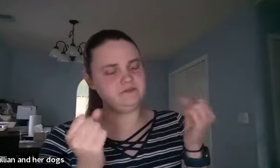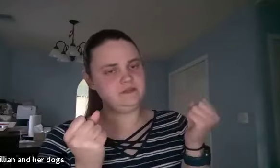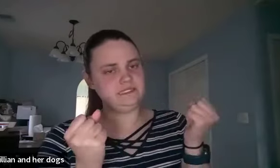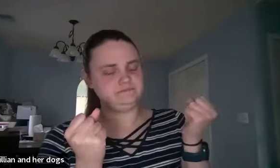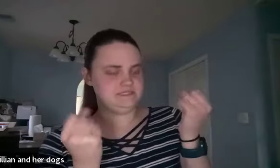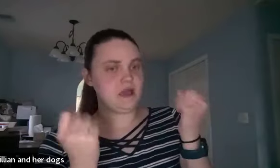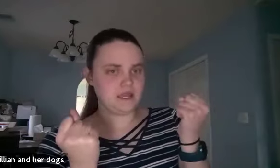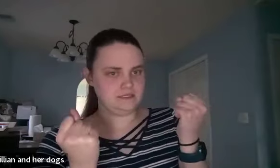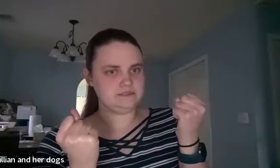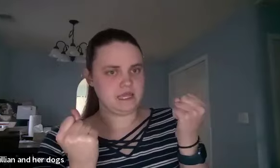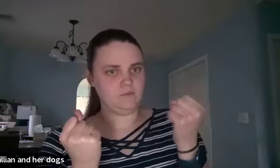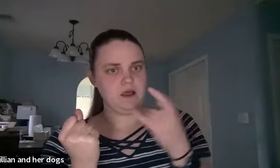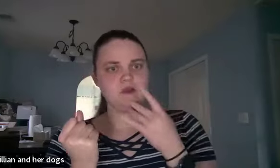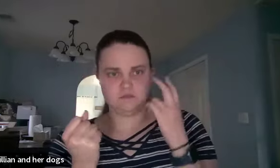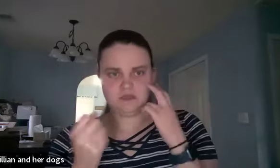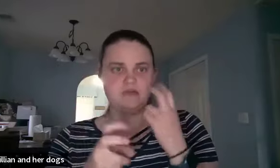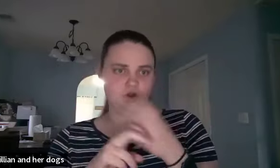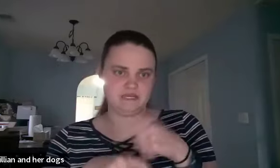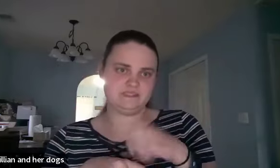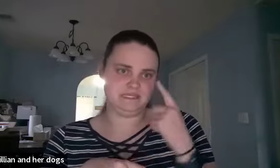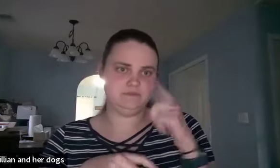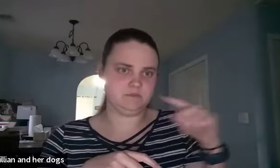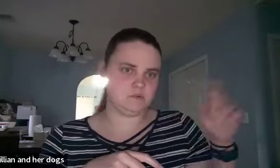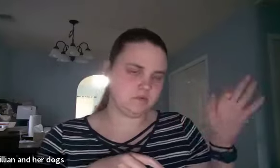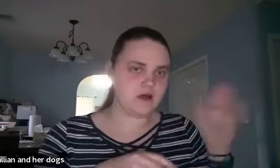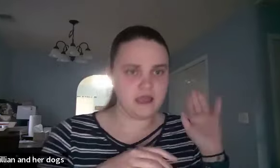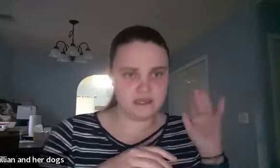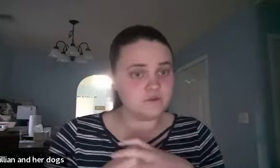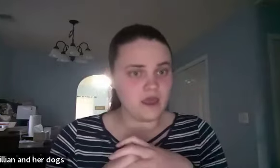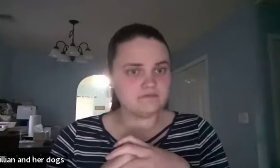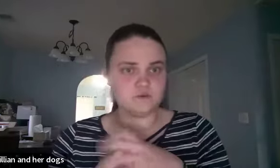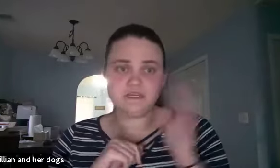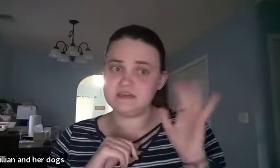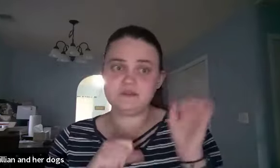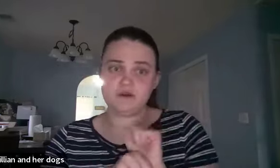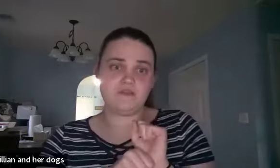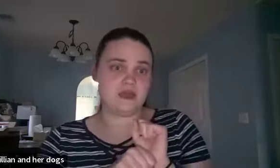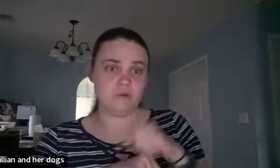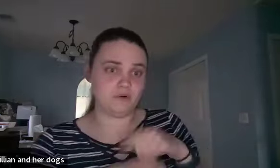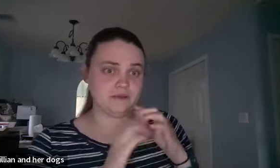of sign saying I'm colorblind, I have a hard time seeing, blah blah blah blah. I can do that. So we can definitely work on that at one point.